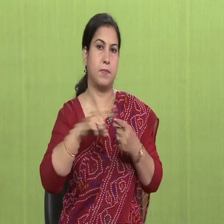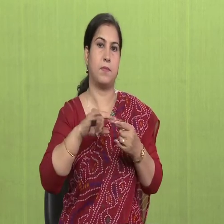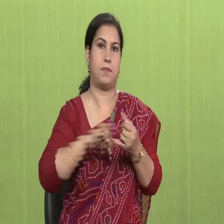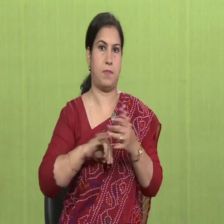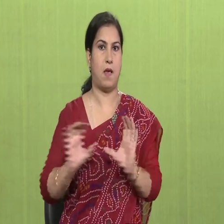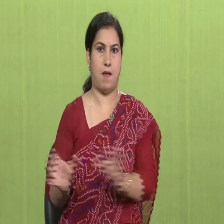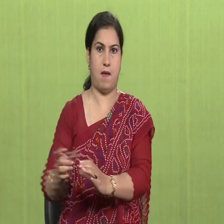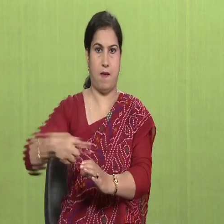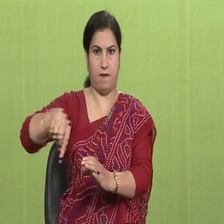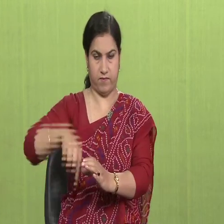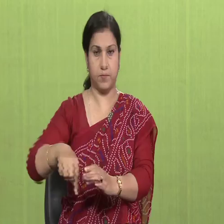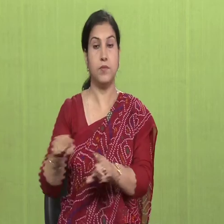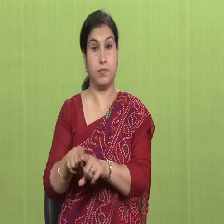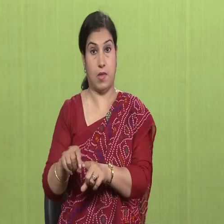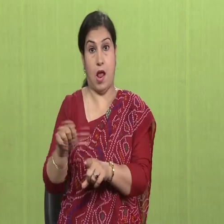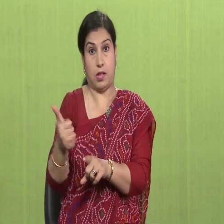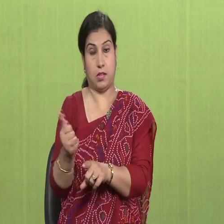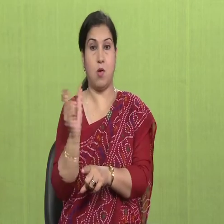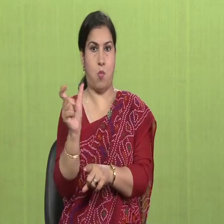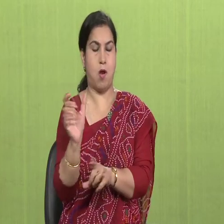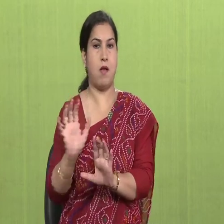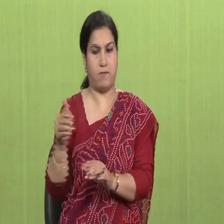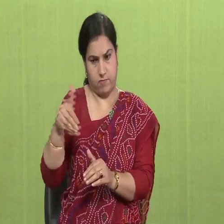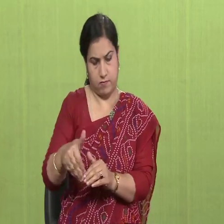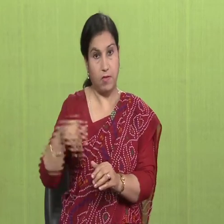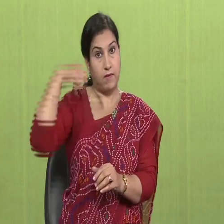Another terminology which will be used in this video is